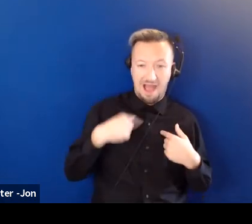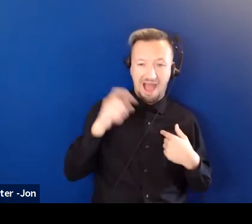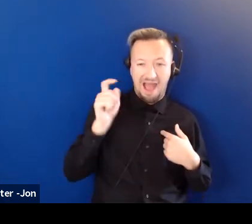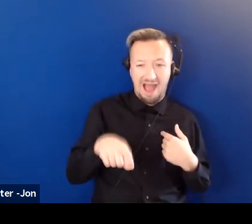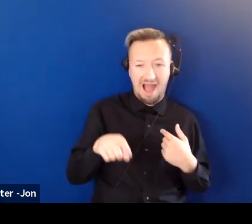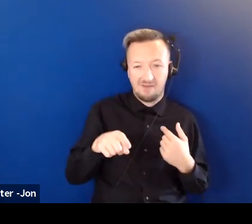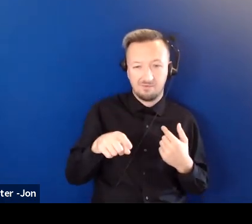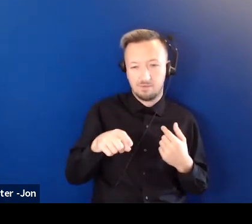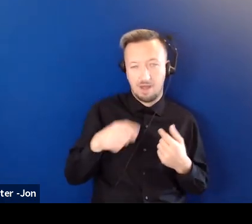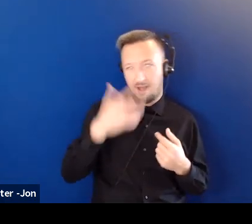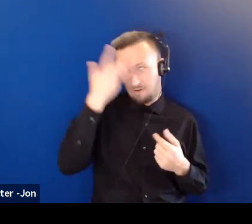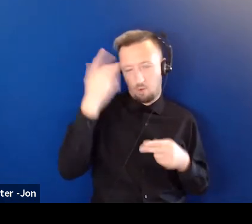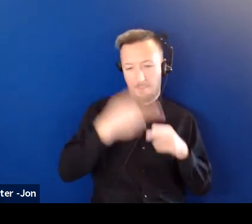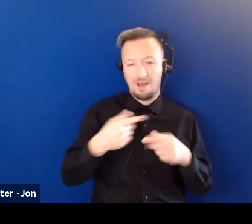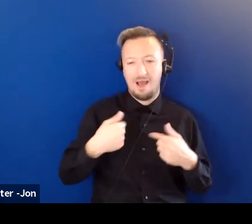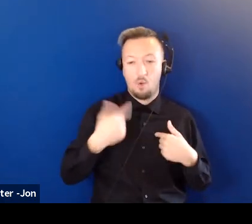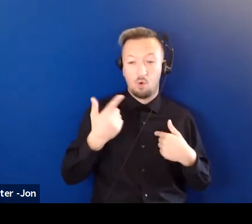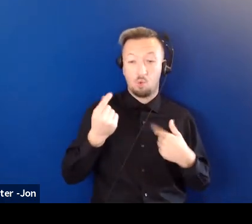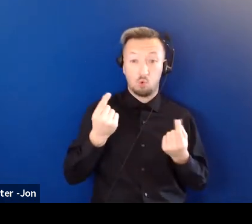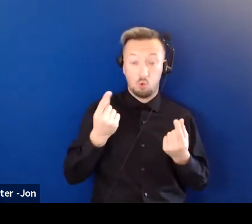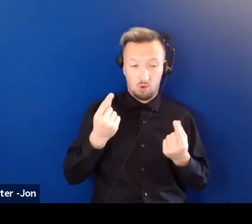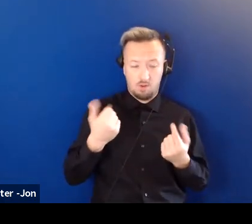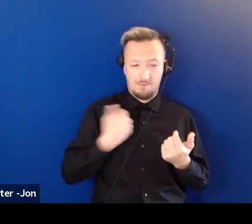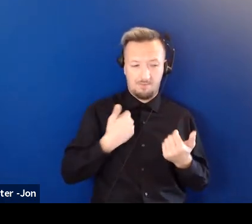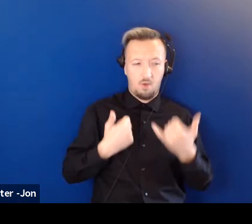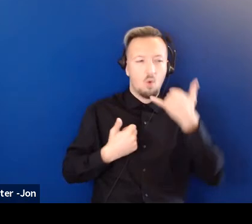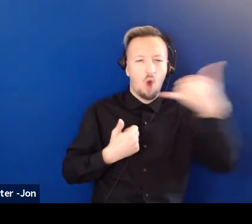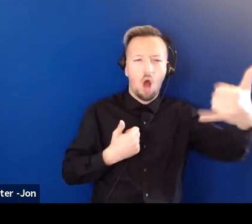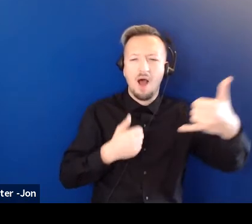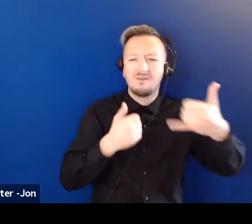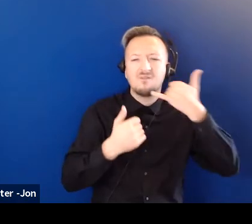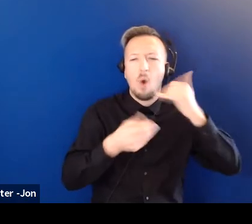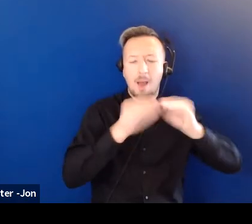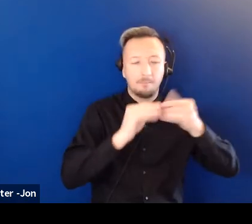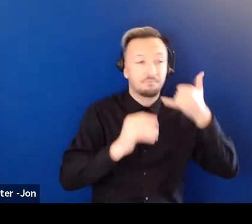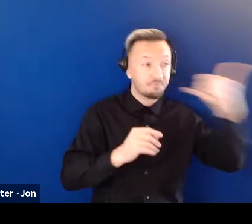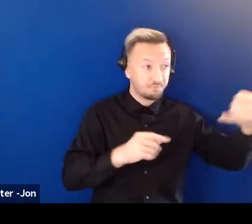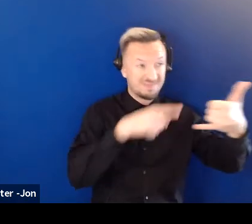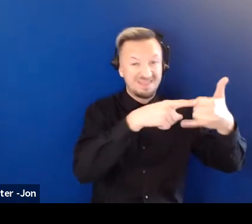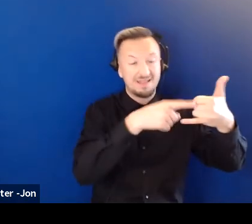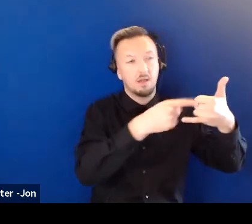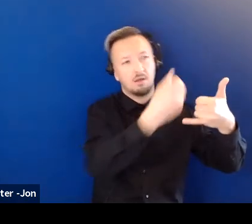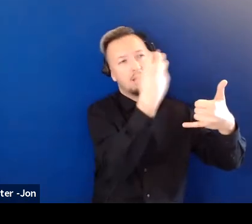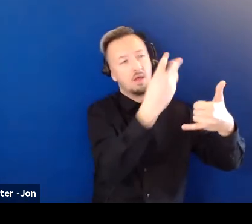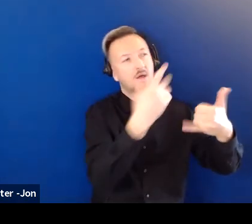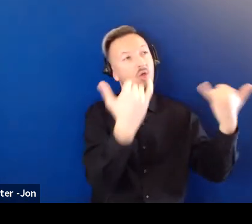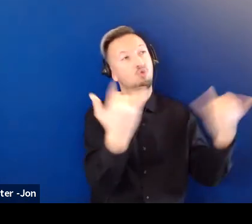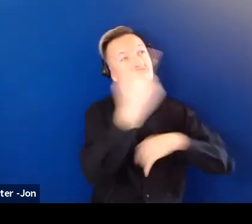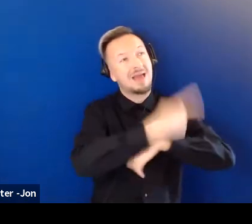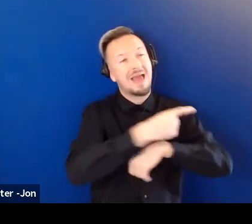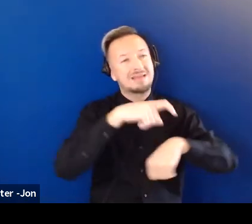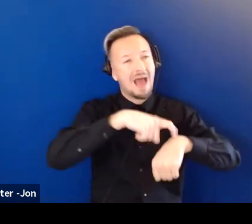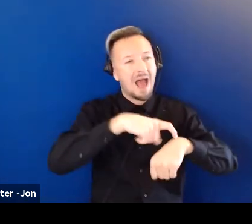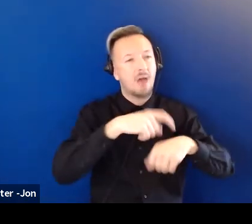not sure what to call it, but it would give me the time, the temperature for the day, and the date. And based off of that